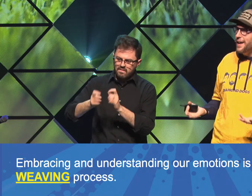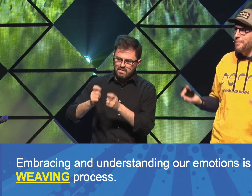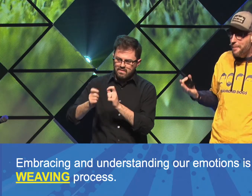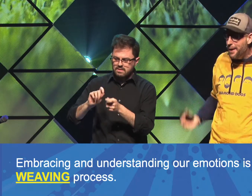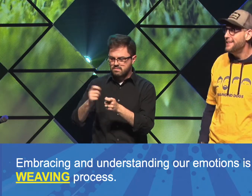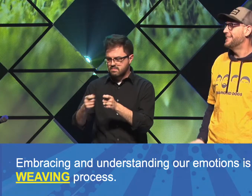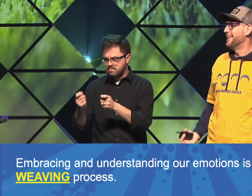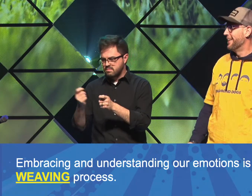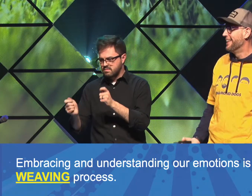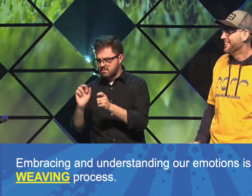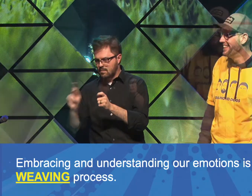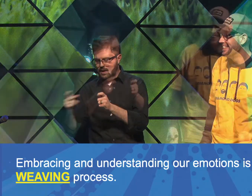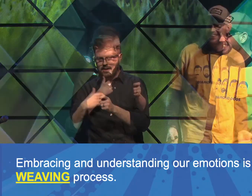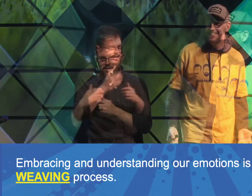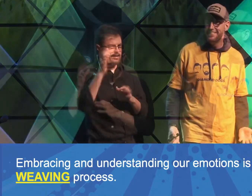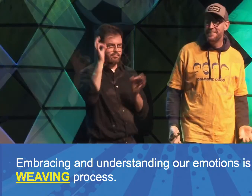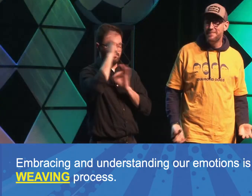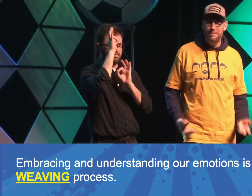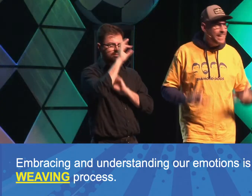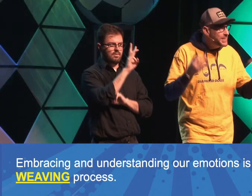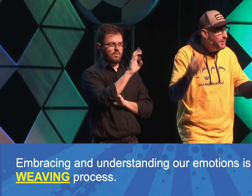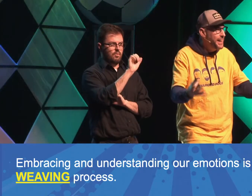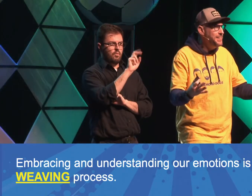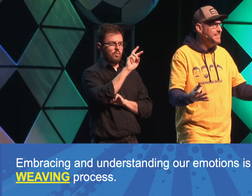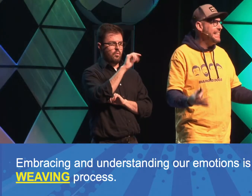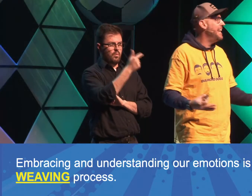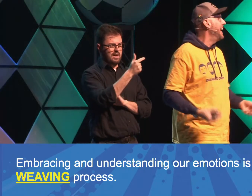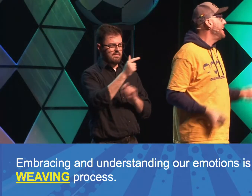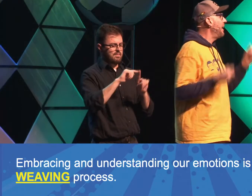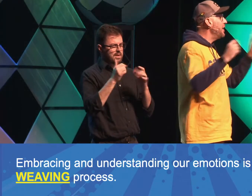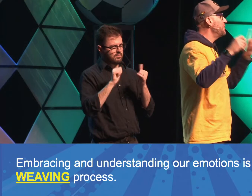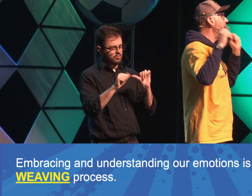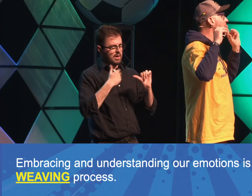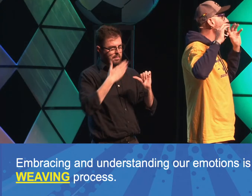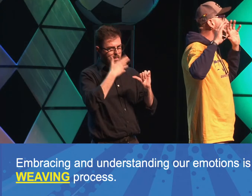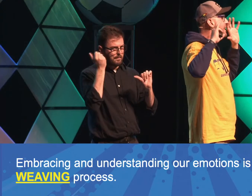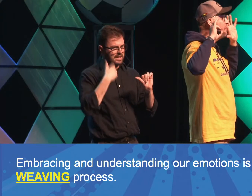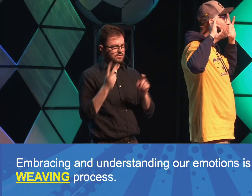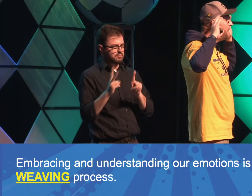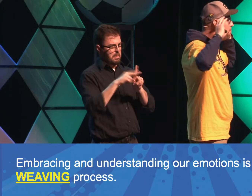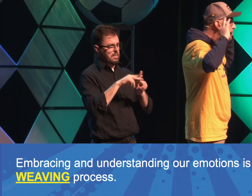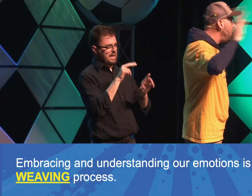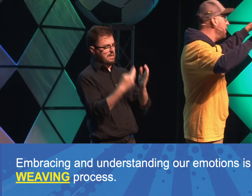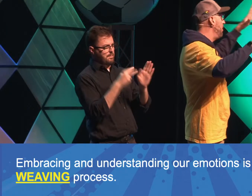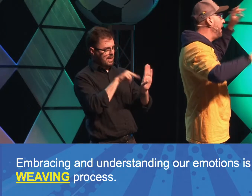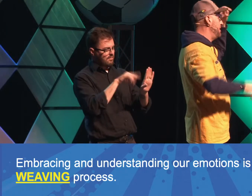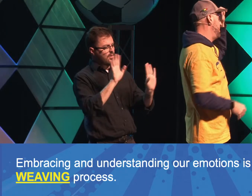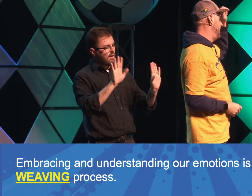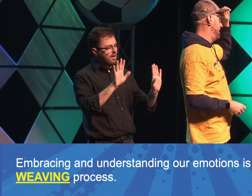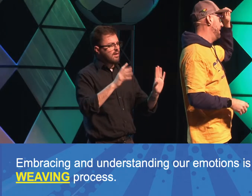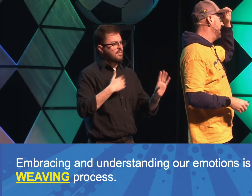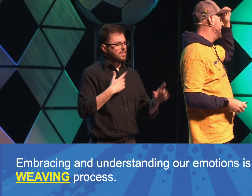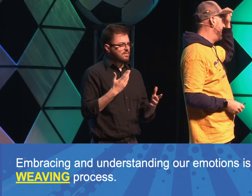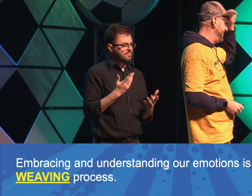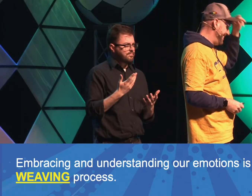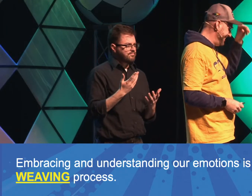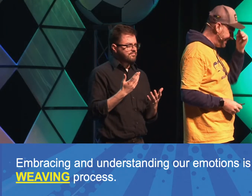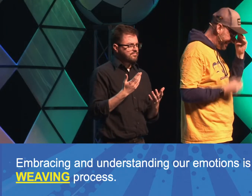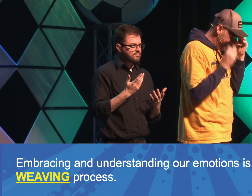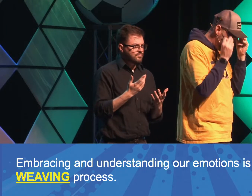just trying my best here. But that's just what I understand. Now, here's what I want to really blow your minds with.